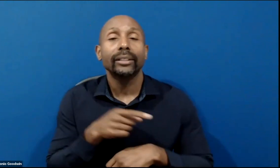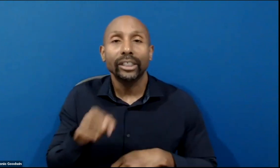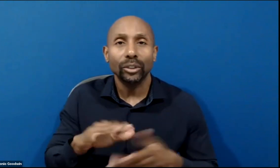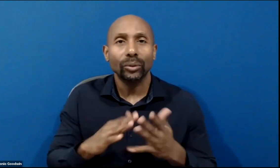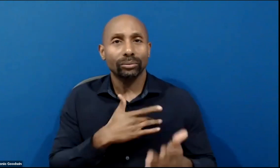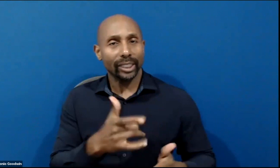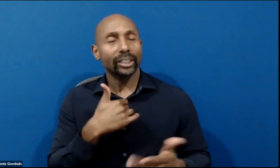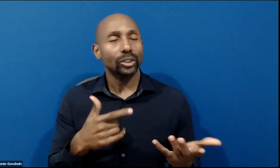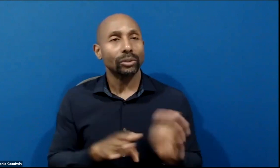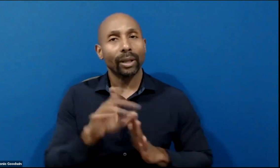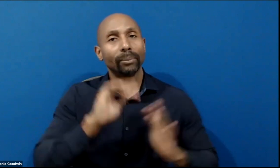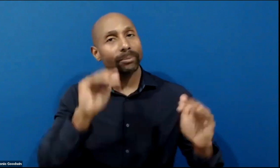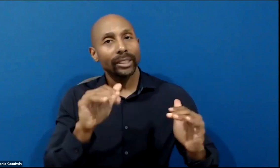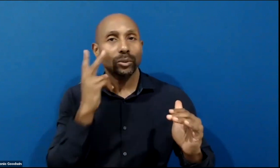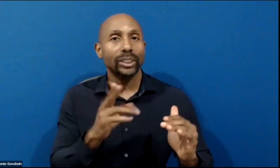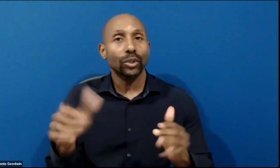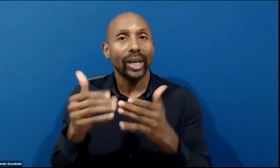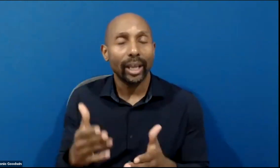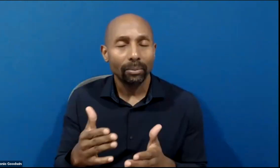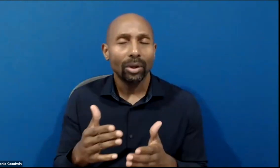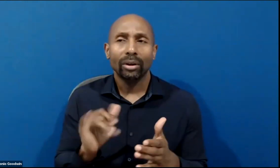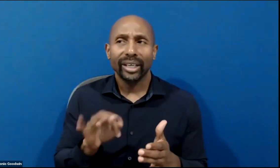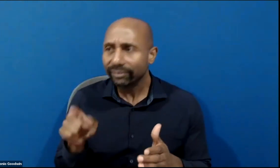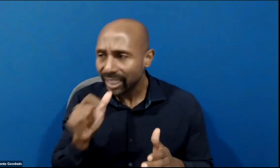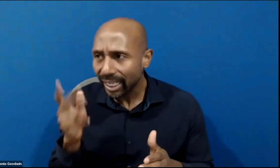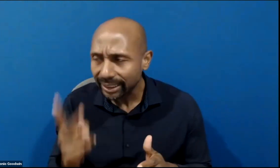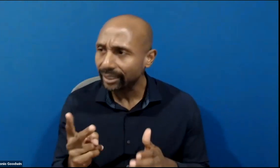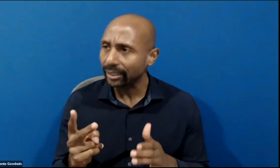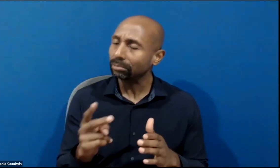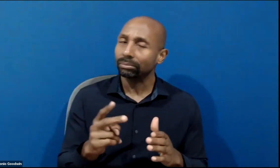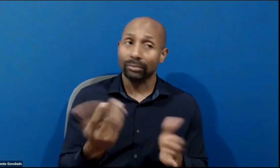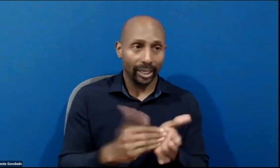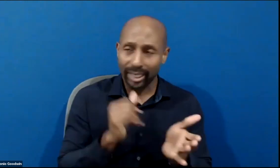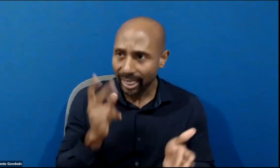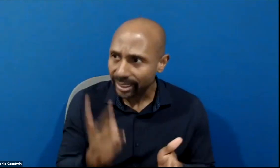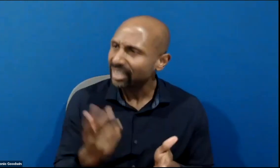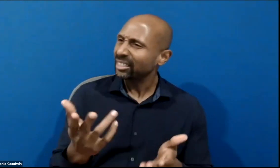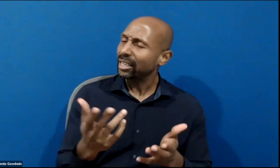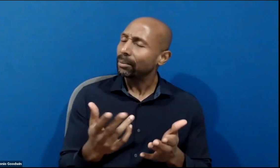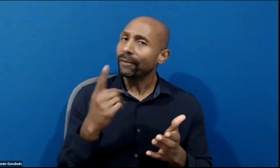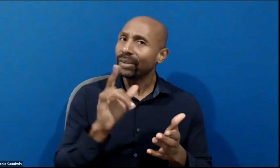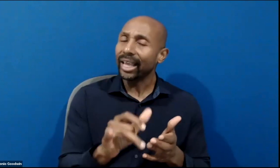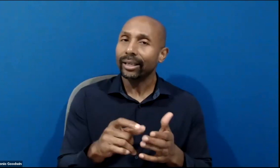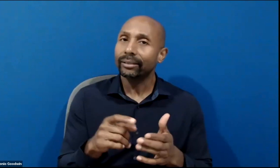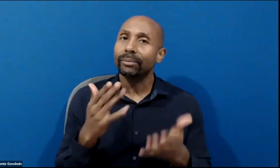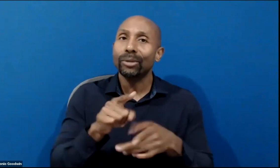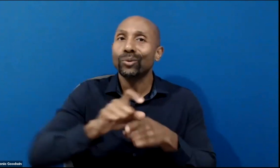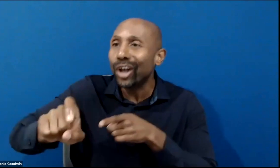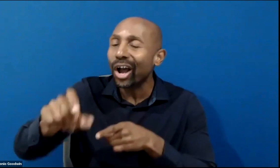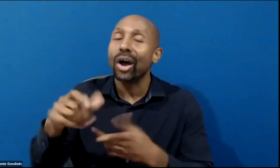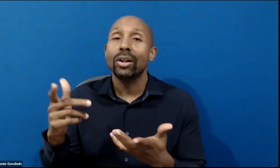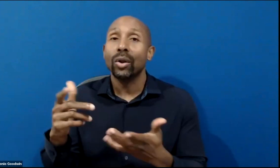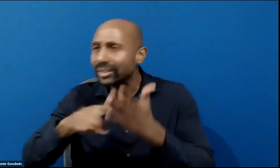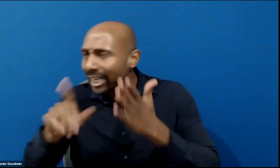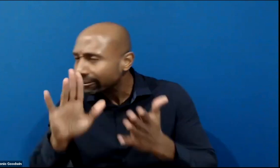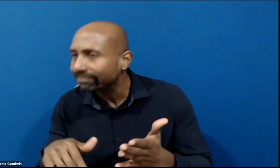call or stop by their house. That's the togetherness. That's how we are brought back into right relationship